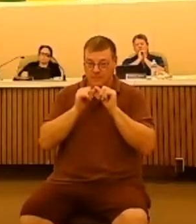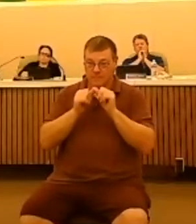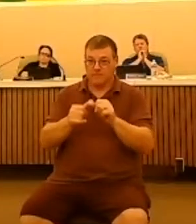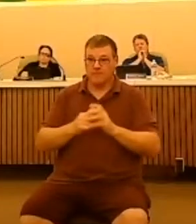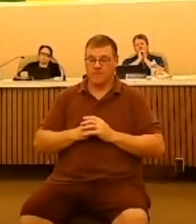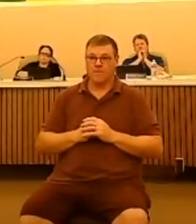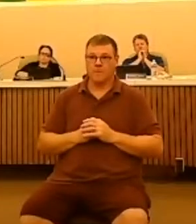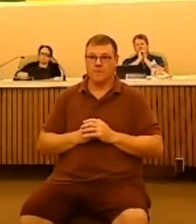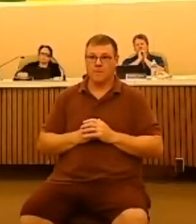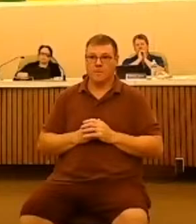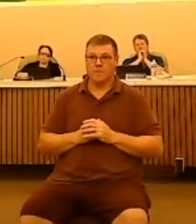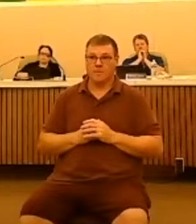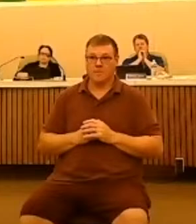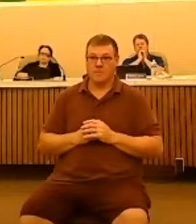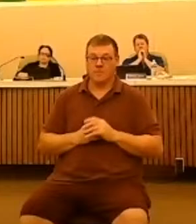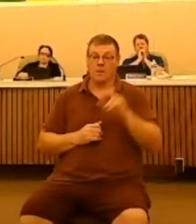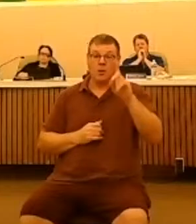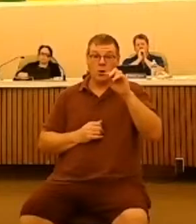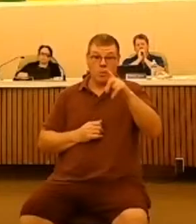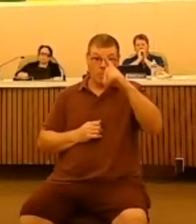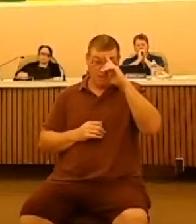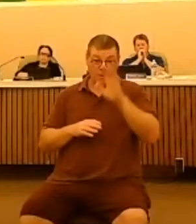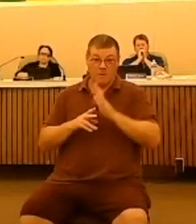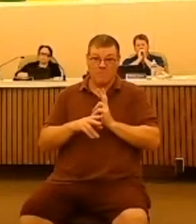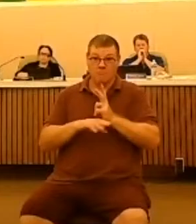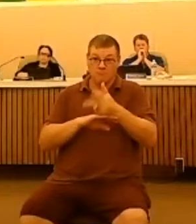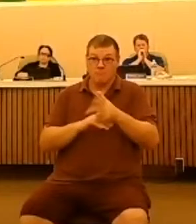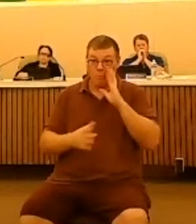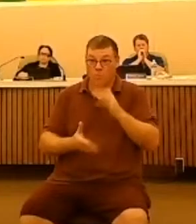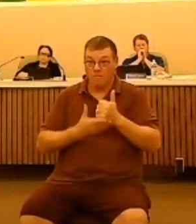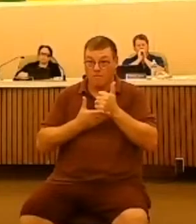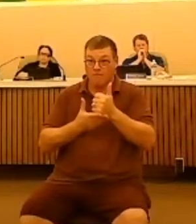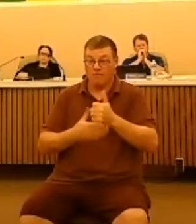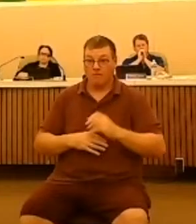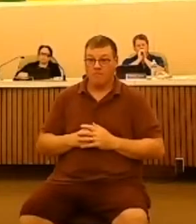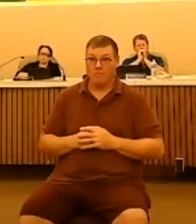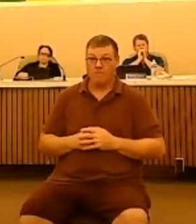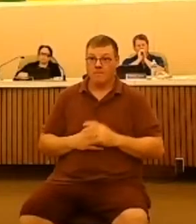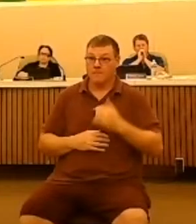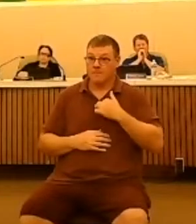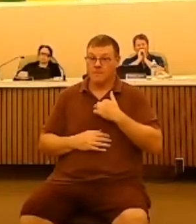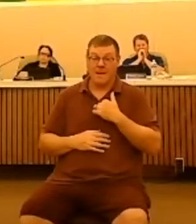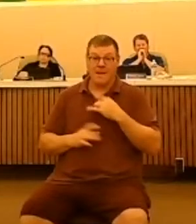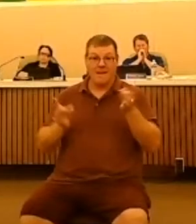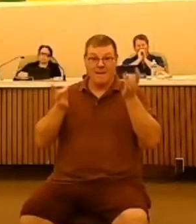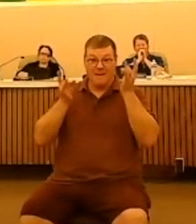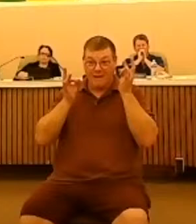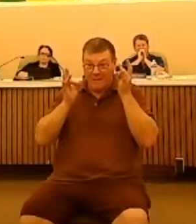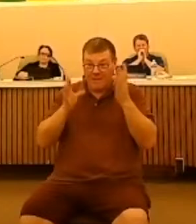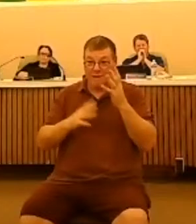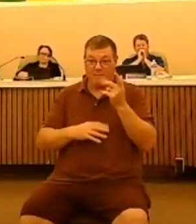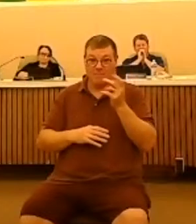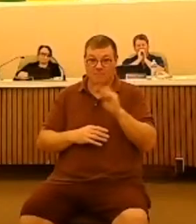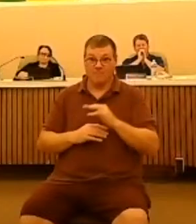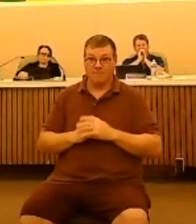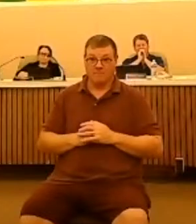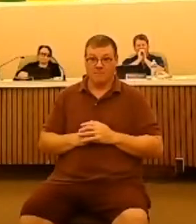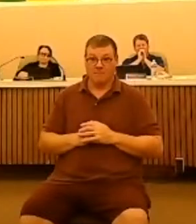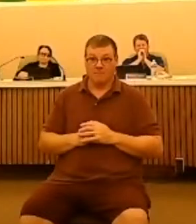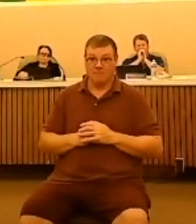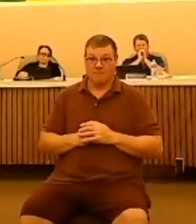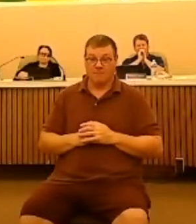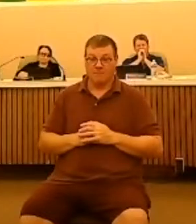think the speed bumps would help? I hate speed bumps myself because